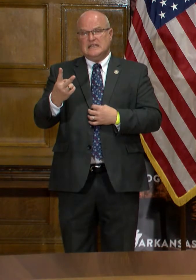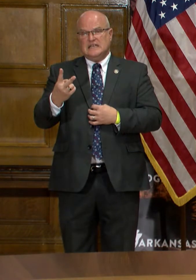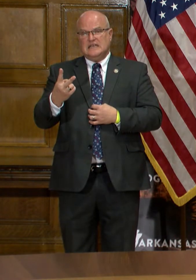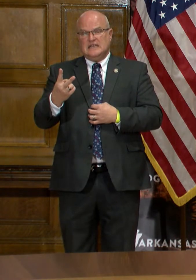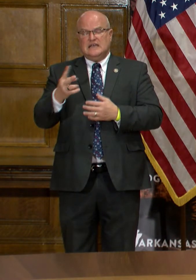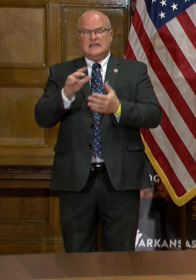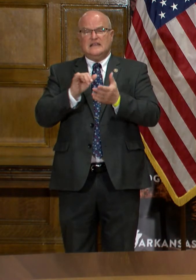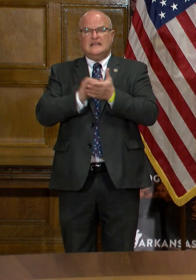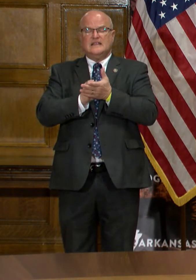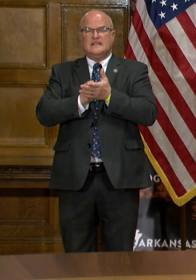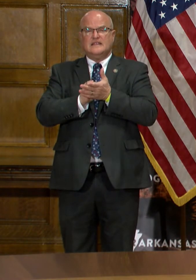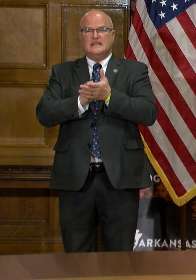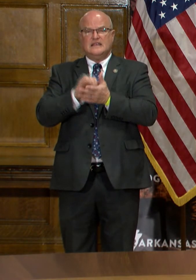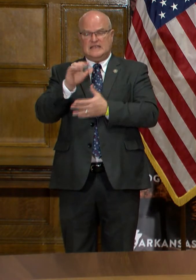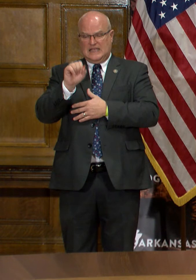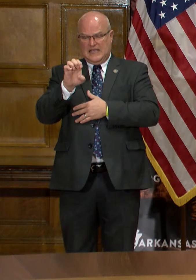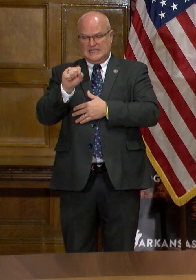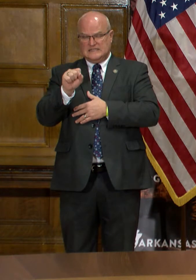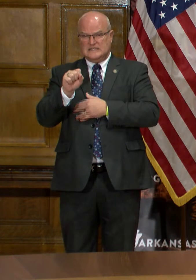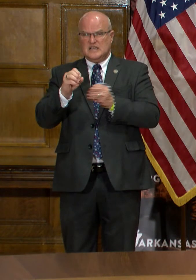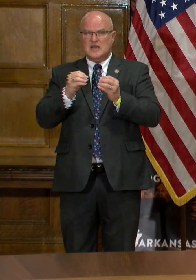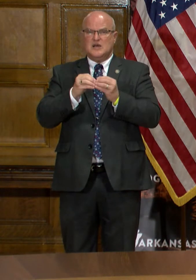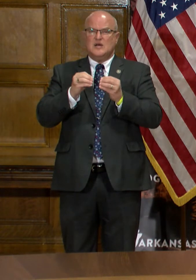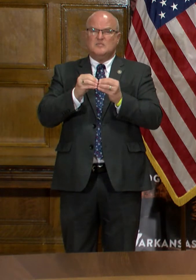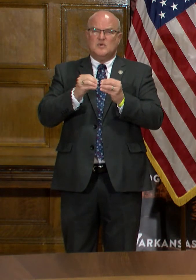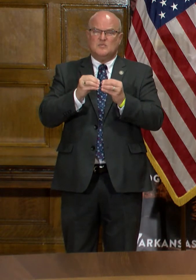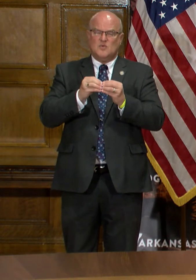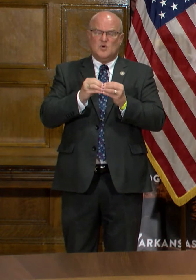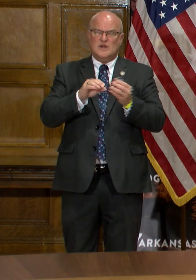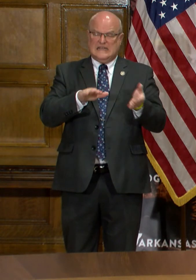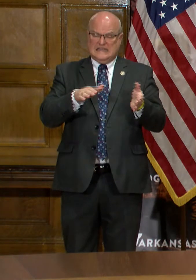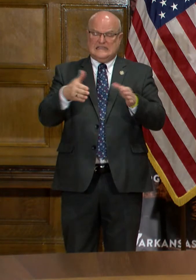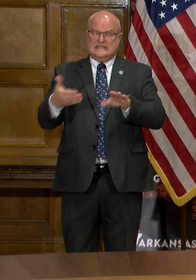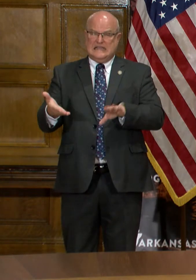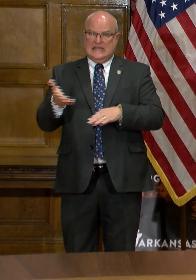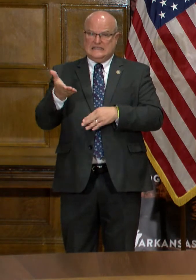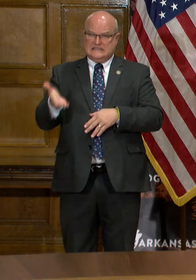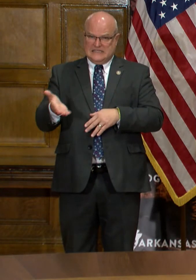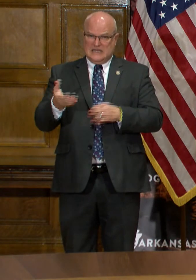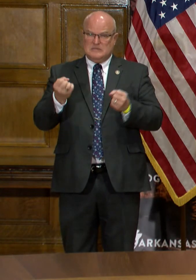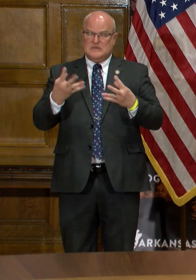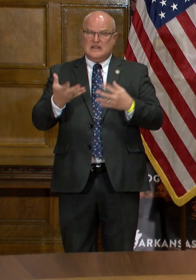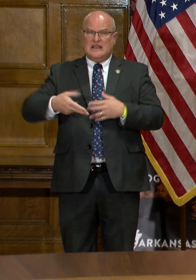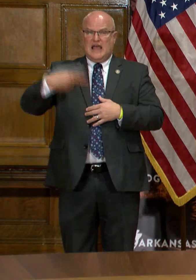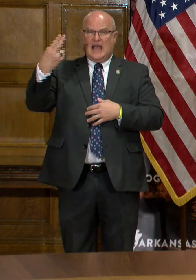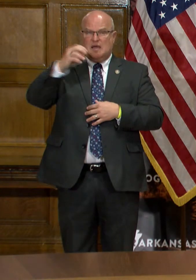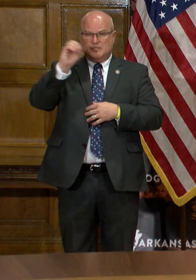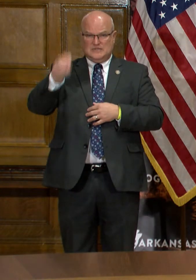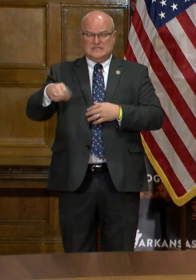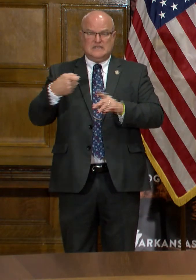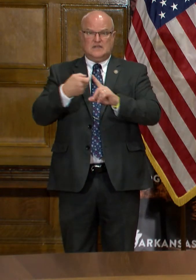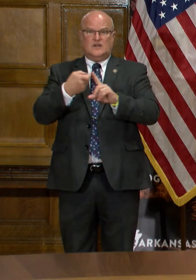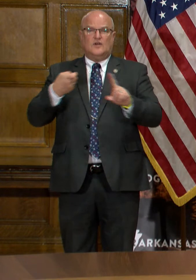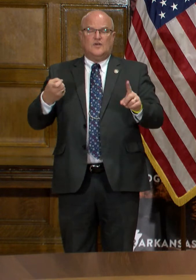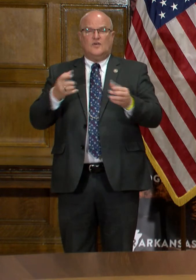the cases, but more significantly the deaths. Many of those, a high percent, come